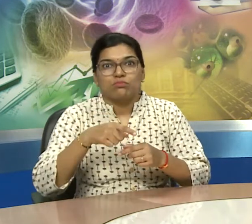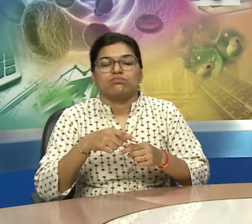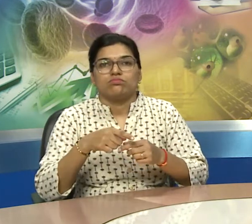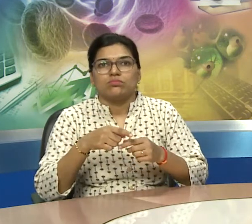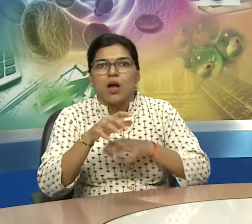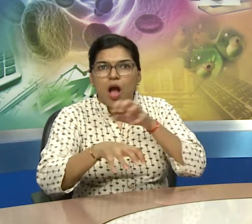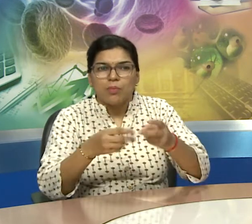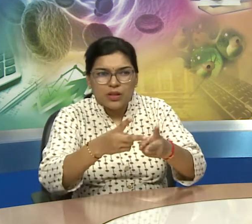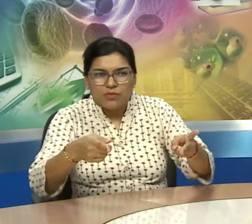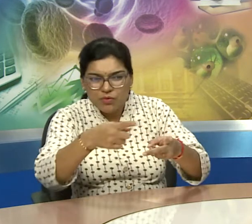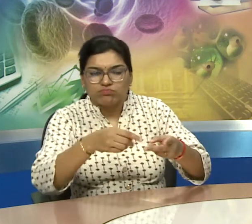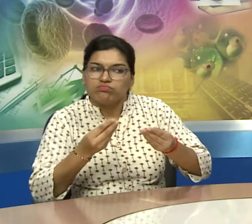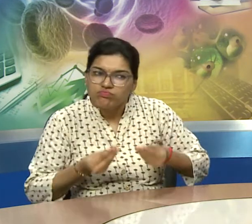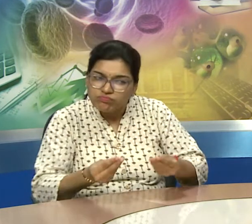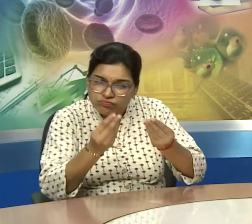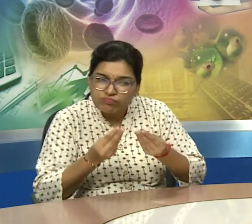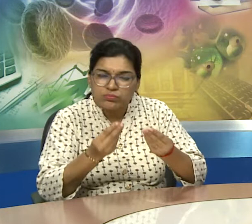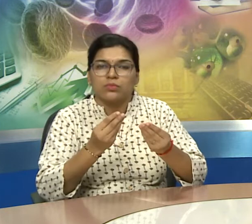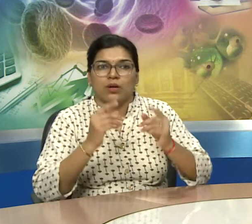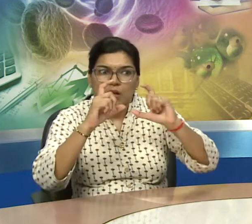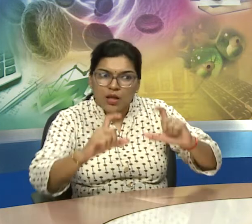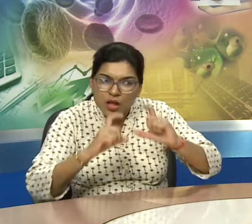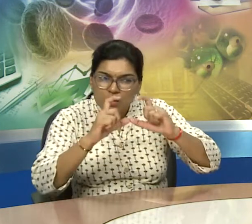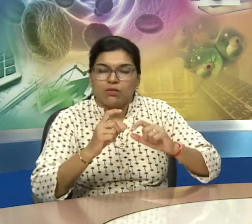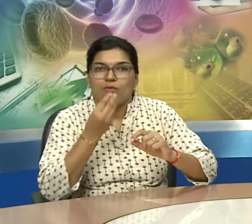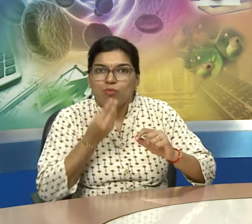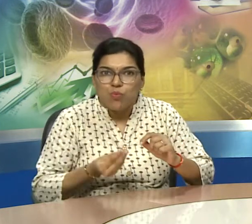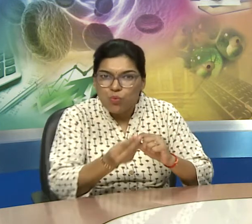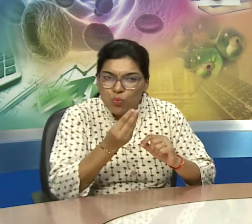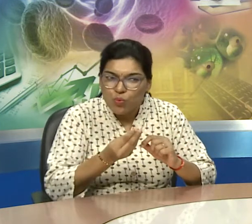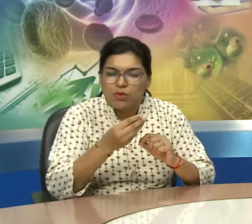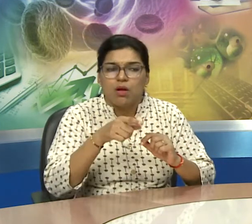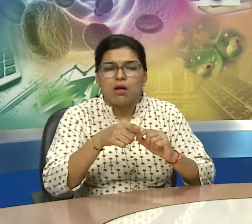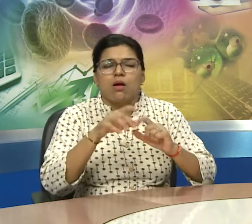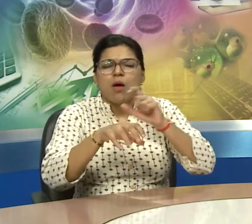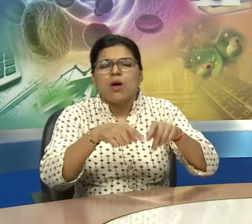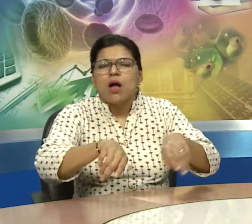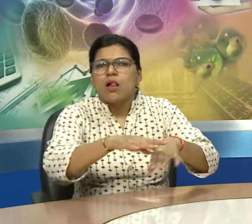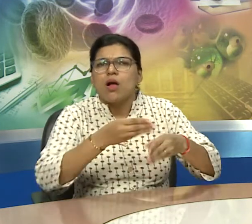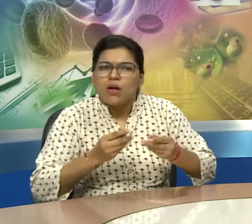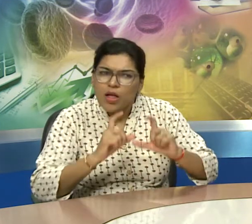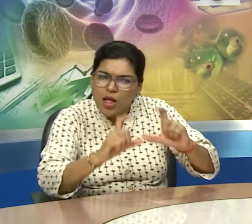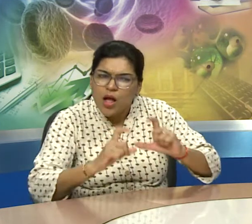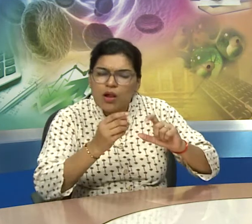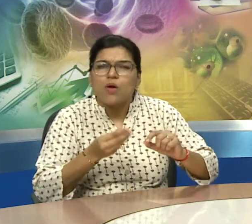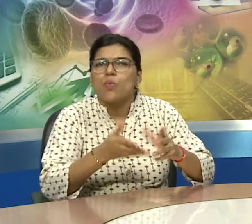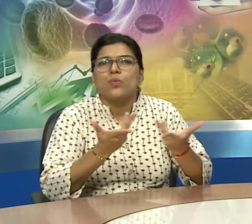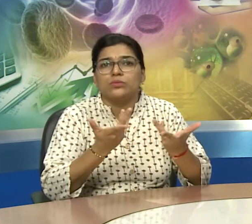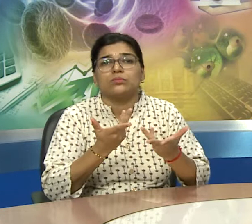And as we already discussed, that early humans also reared